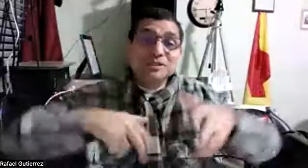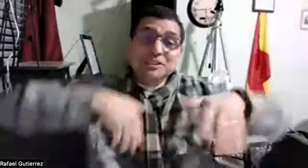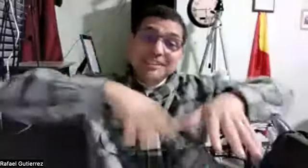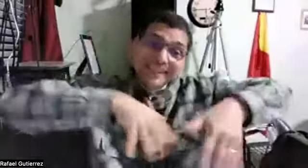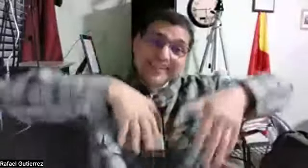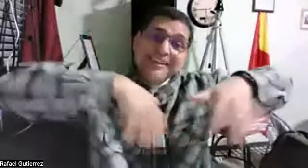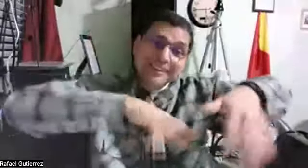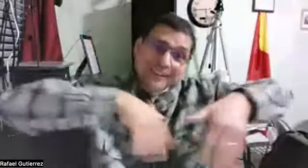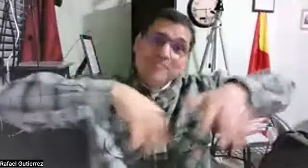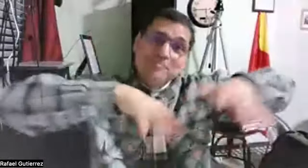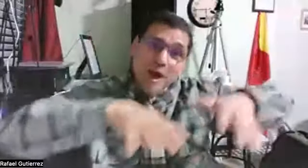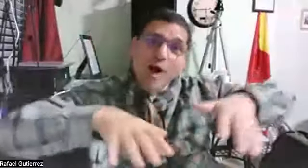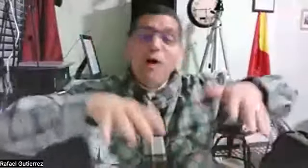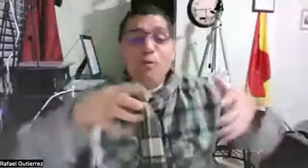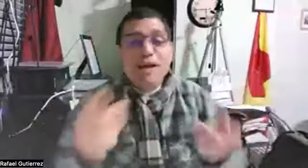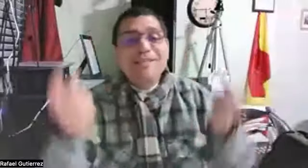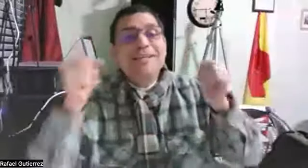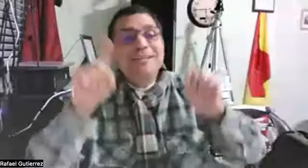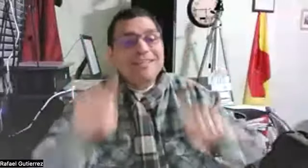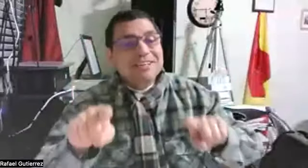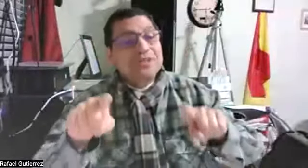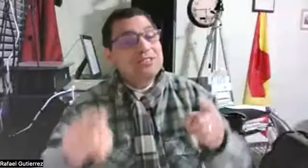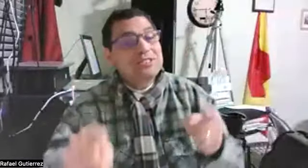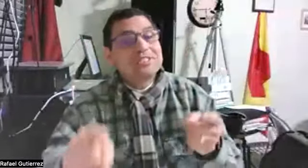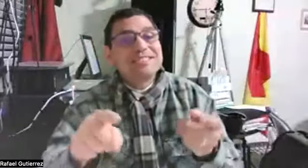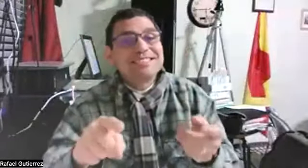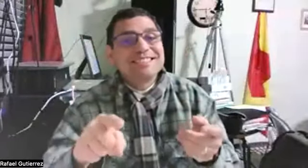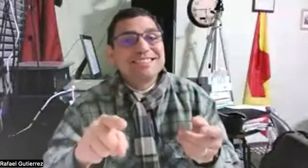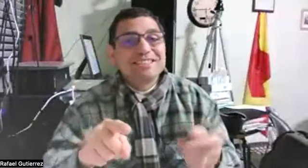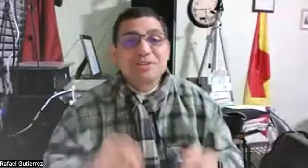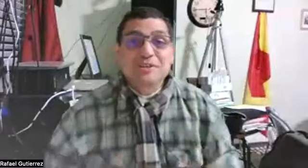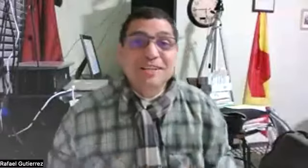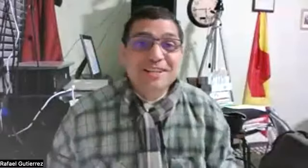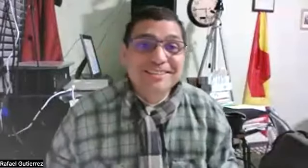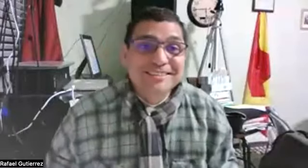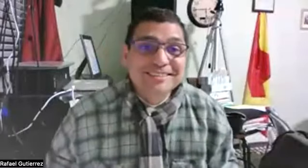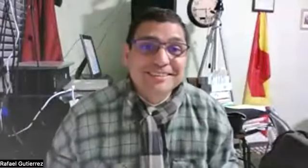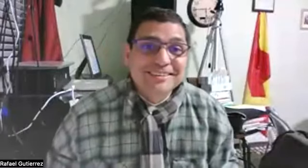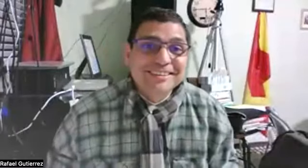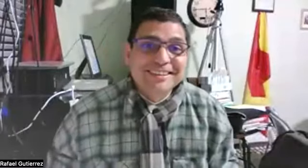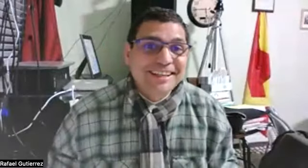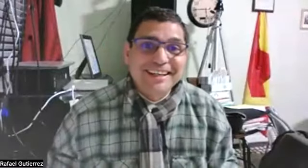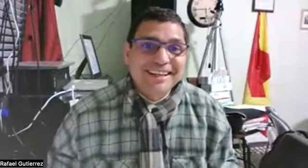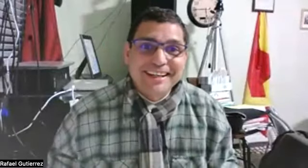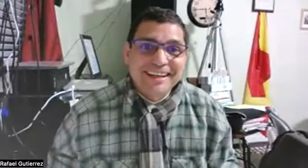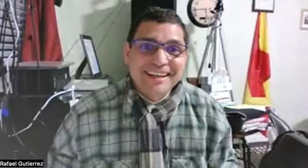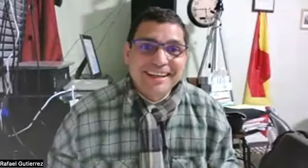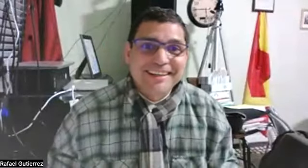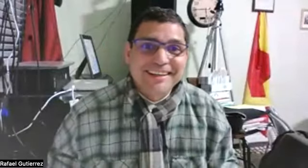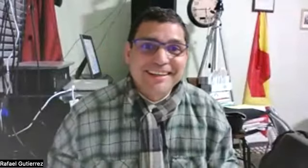marching in. Oh, when I don't know that one. You know that song? No. Not even in